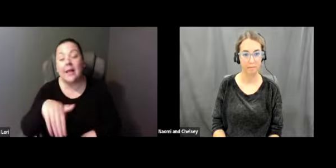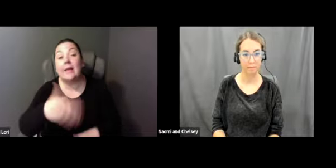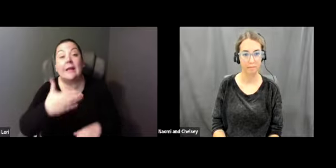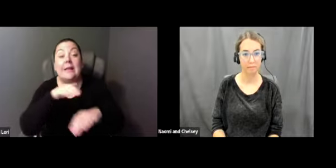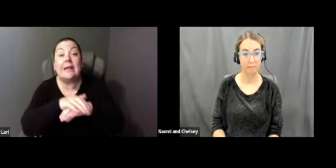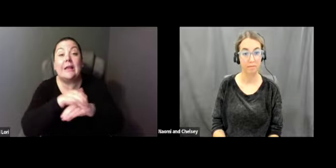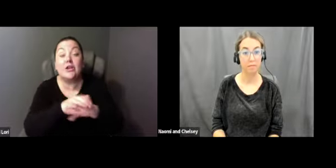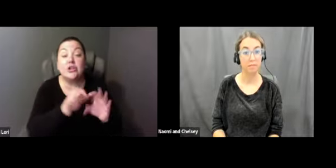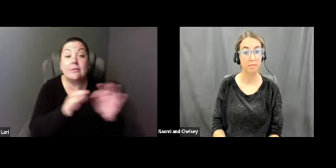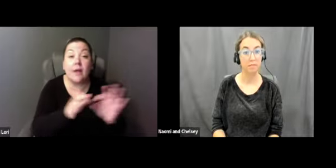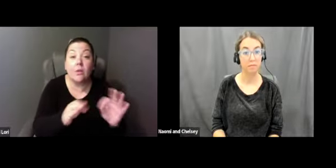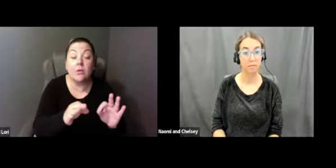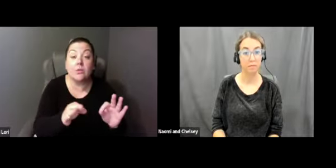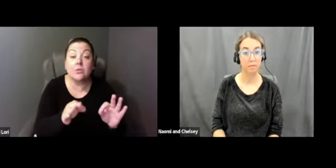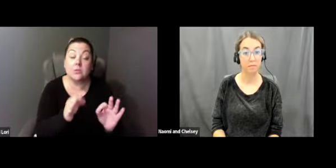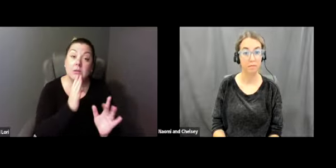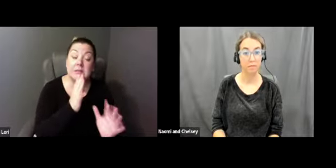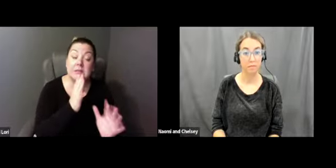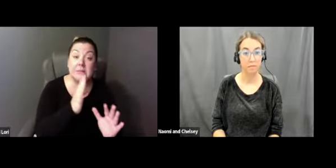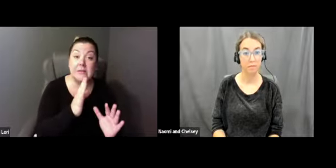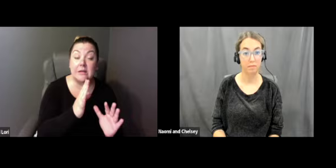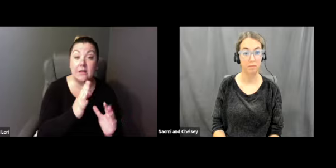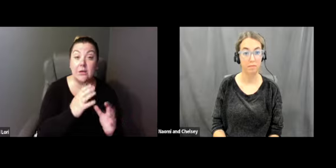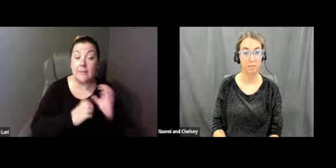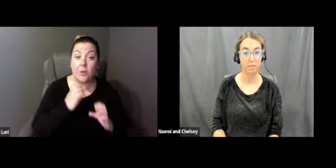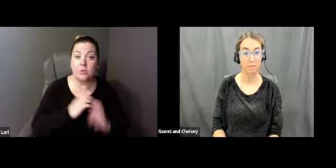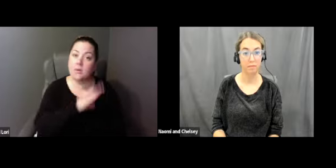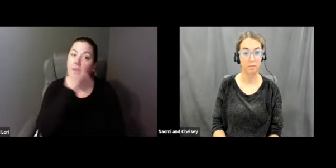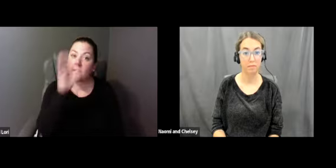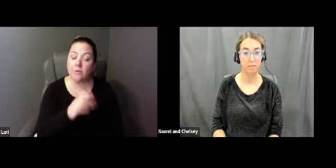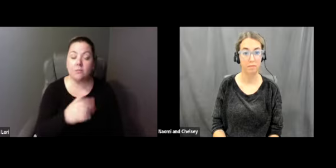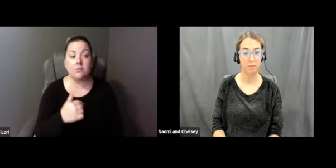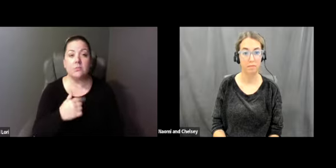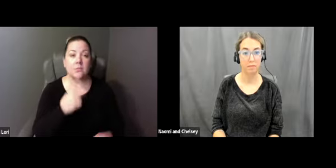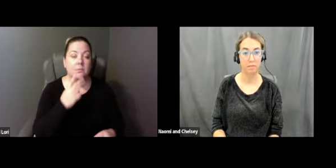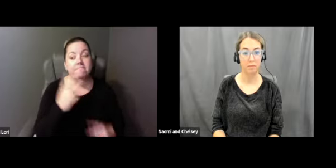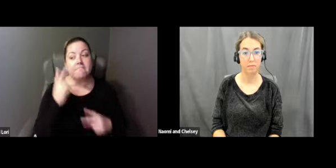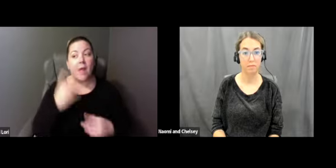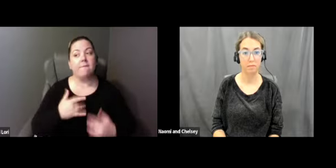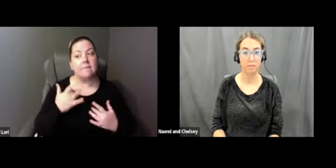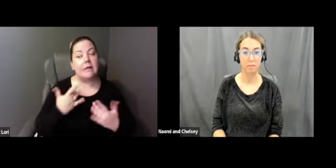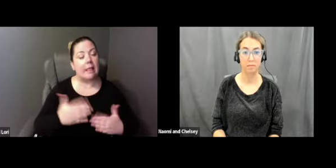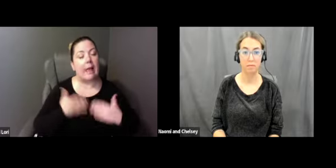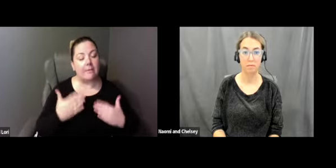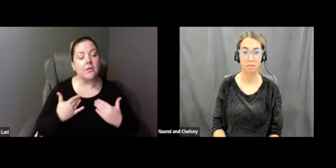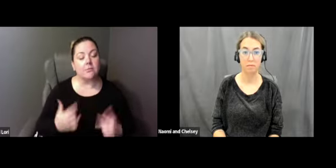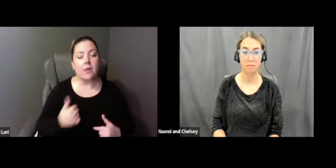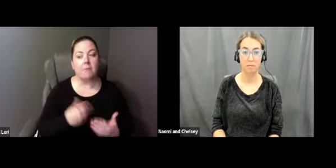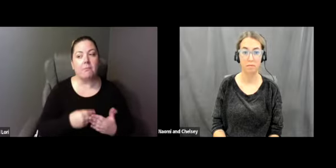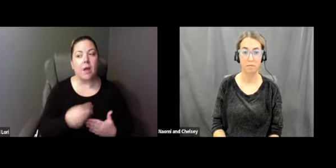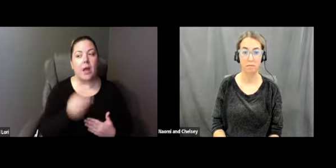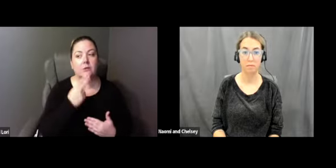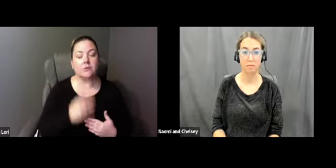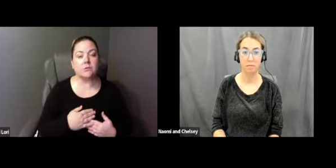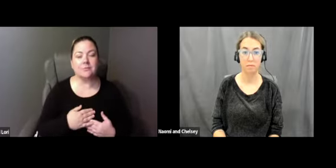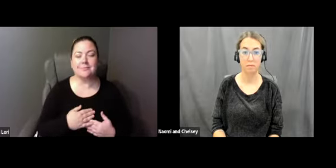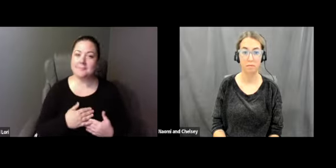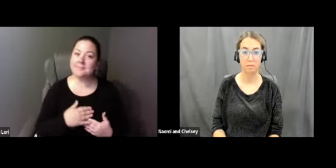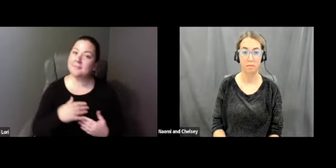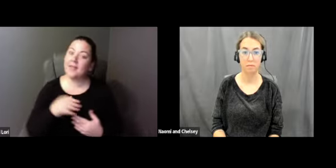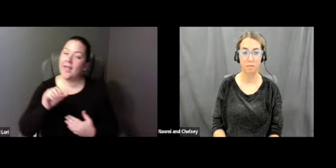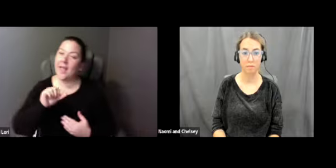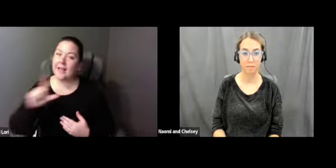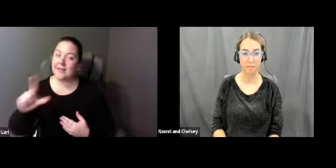we reference them. Like, I was feeling happy and I got some ice cream, whatever sentence you want to say. But in American Sign Language, we